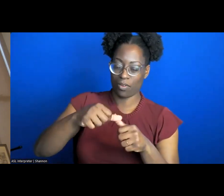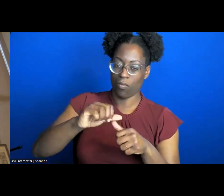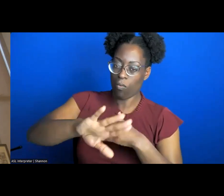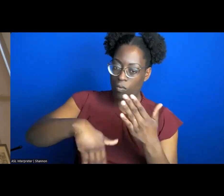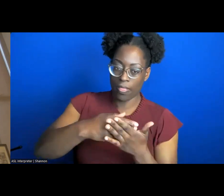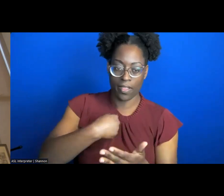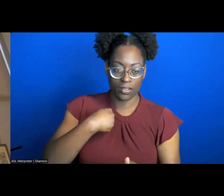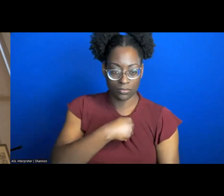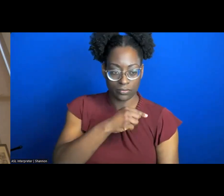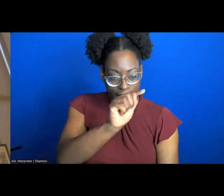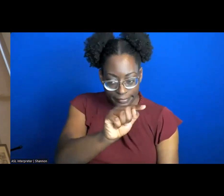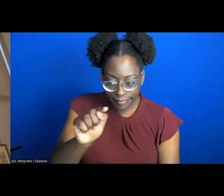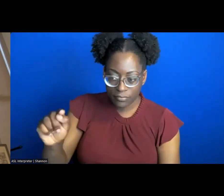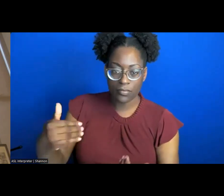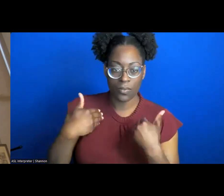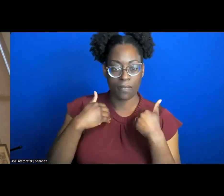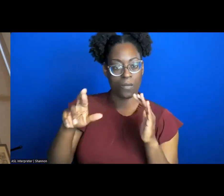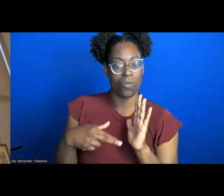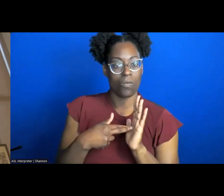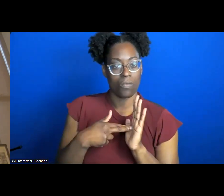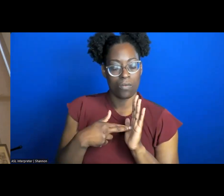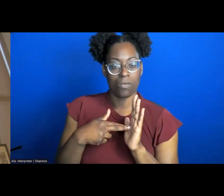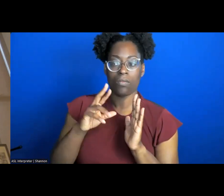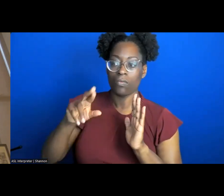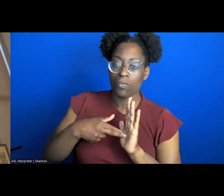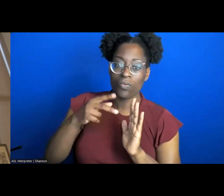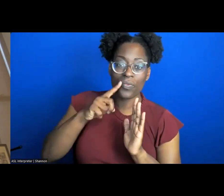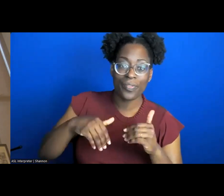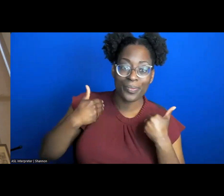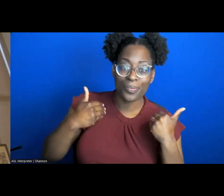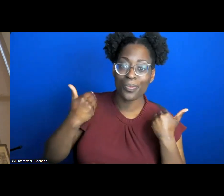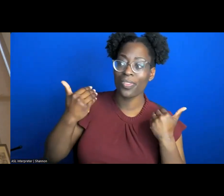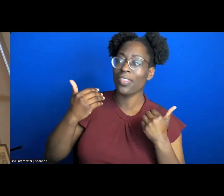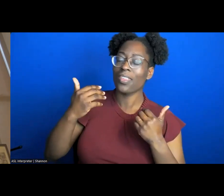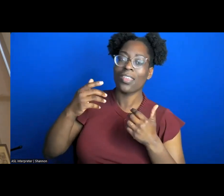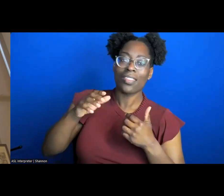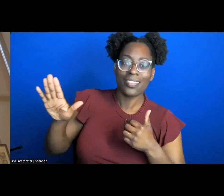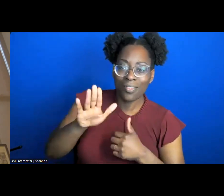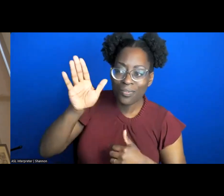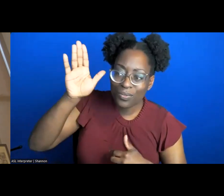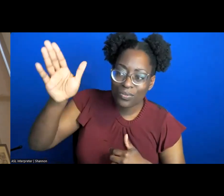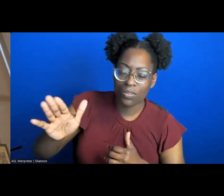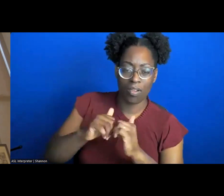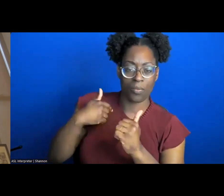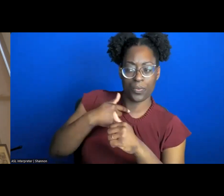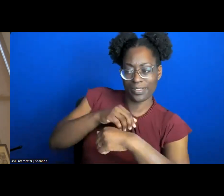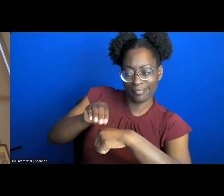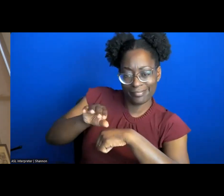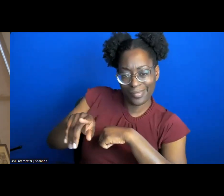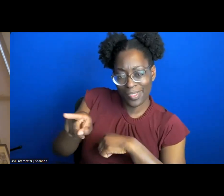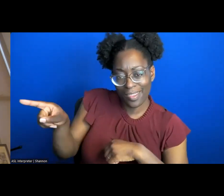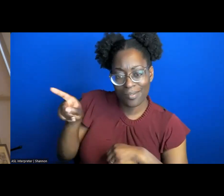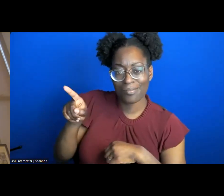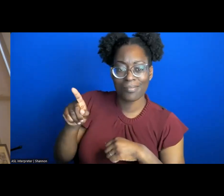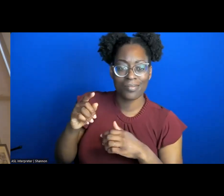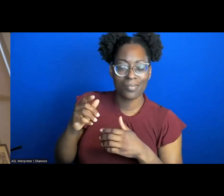have to work against the systemic barriers in place that might make it difficult for us to do so, but we can be engineers of a different future. I'm looking forward